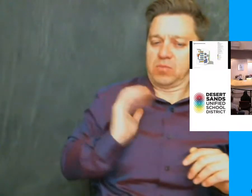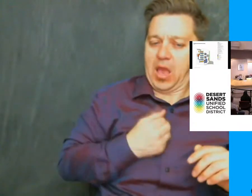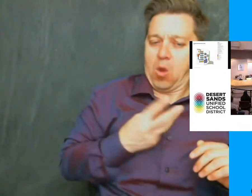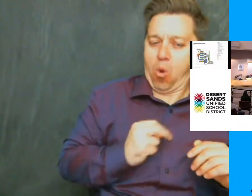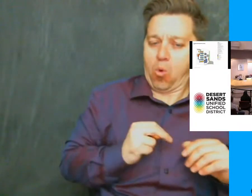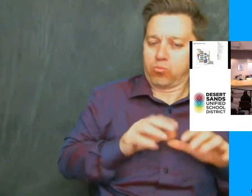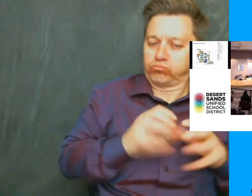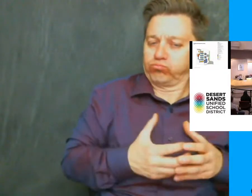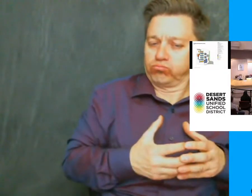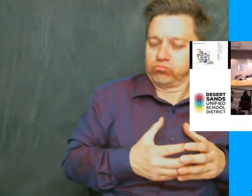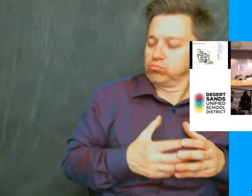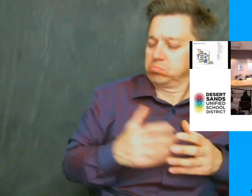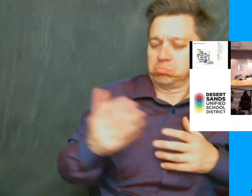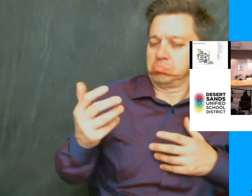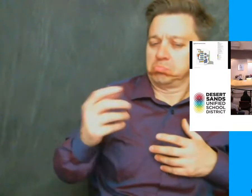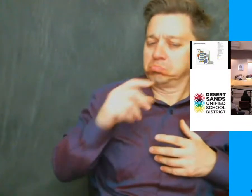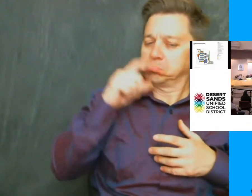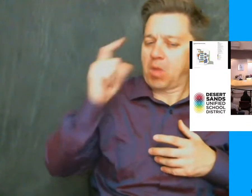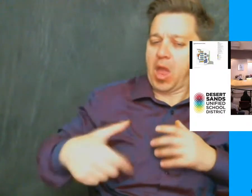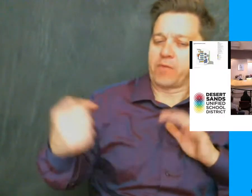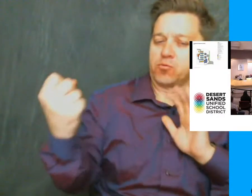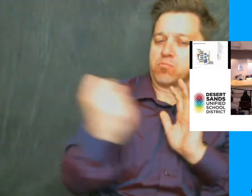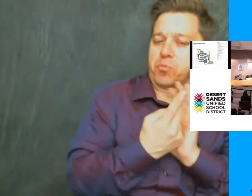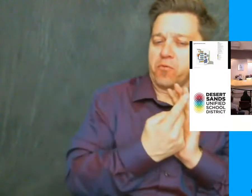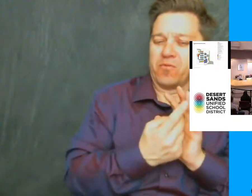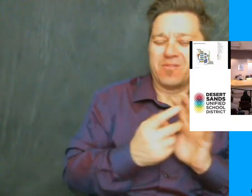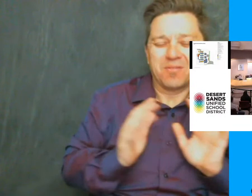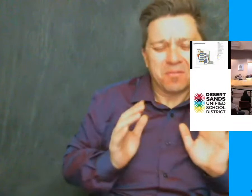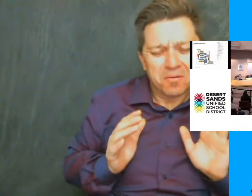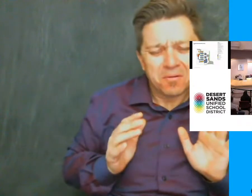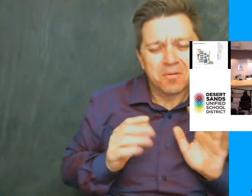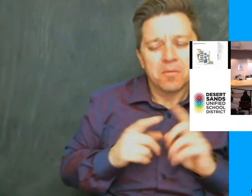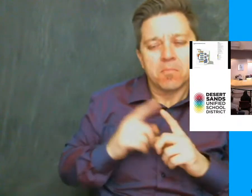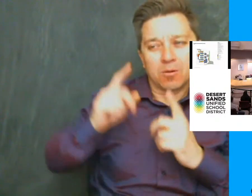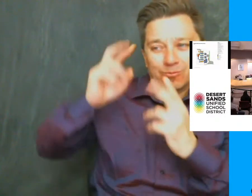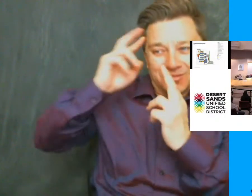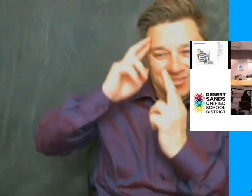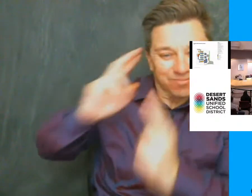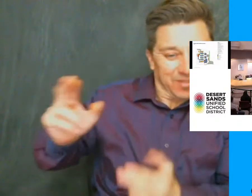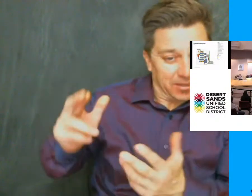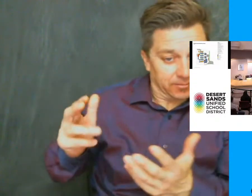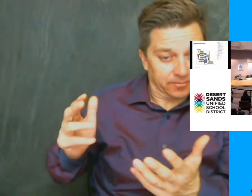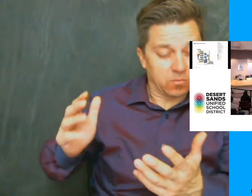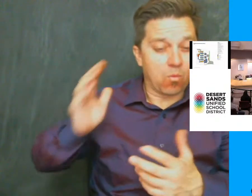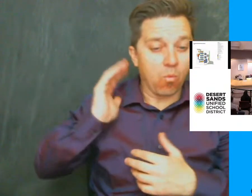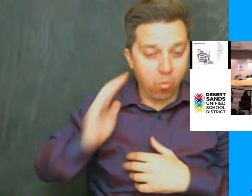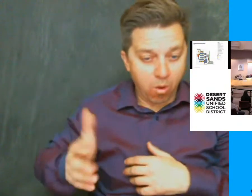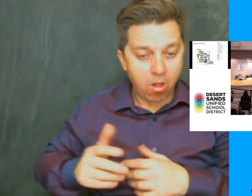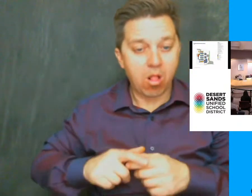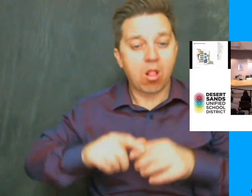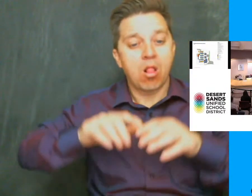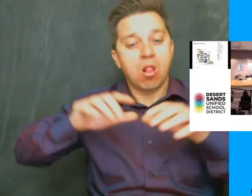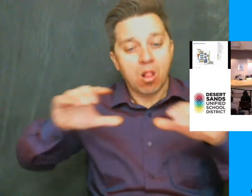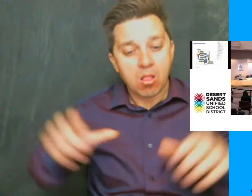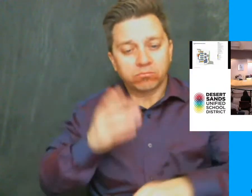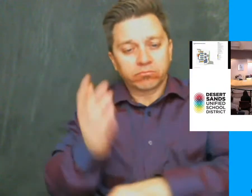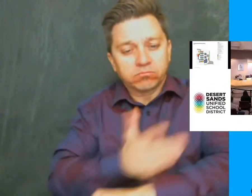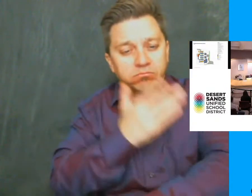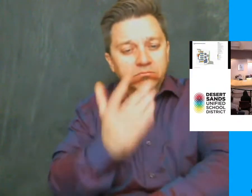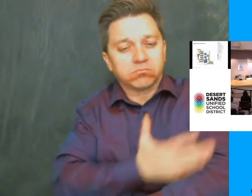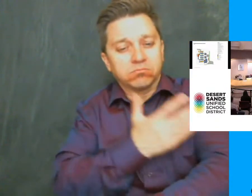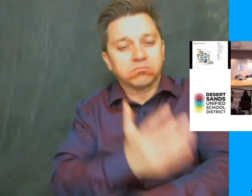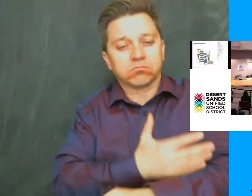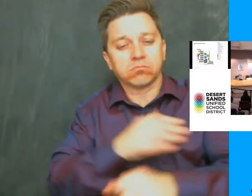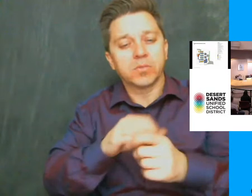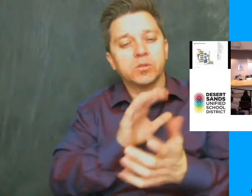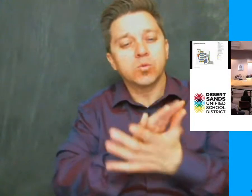We aren't accountable to them, but out of respect, since we're going to be putting, we're doing these modernizations or whatever in those